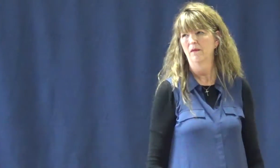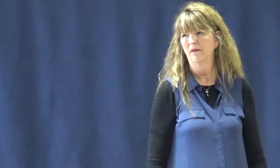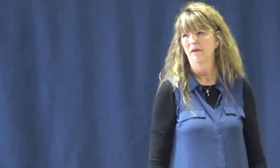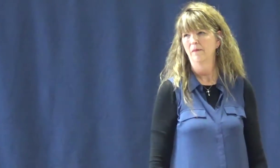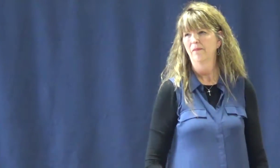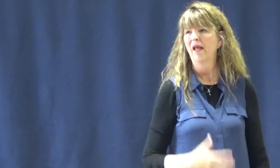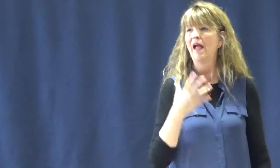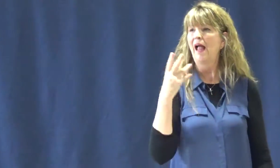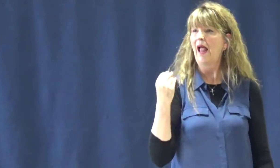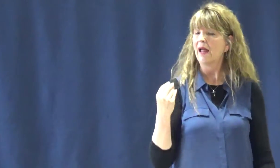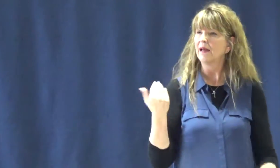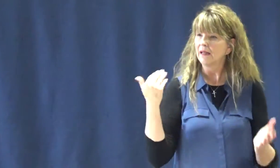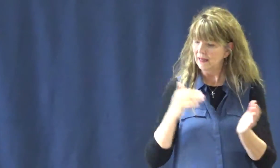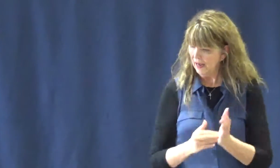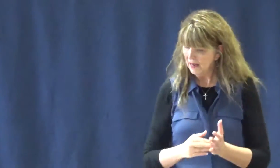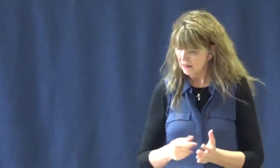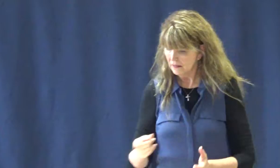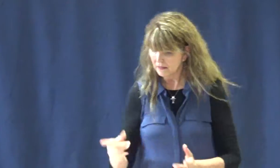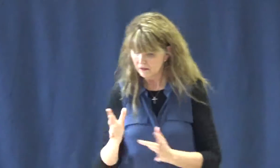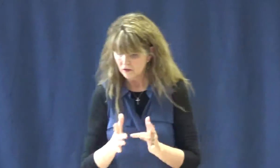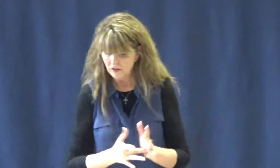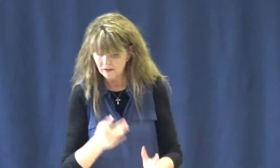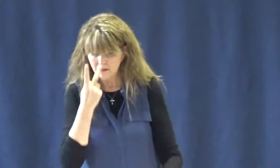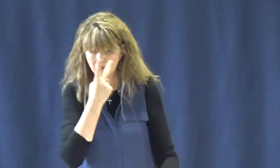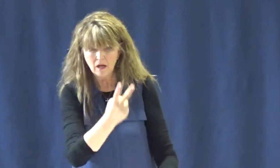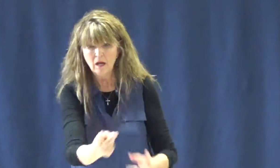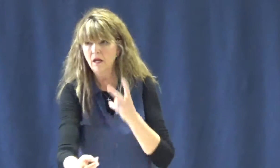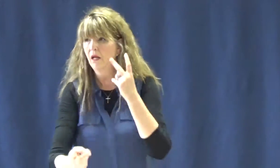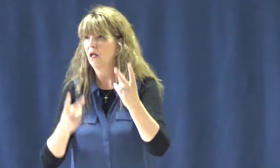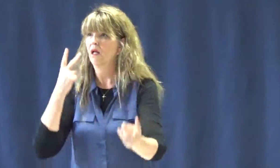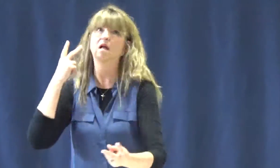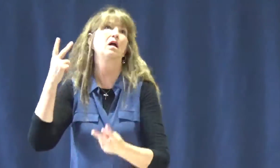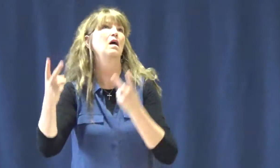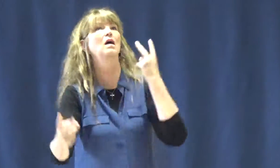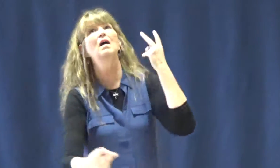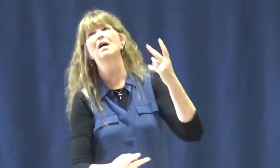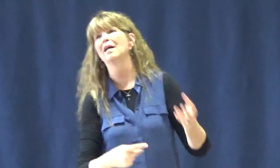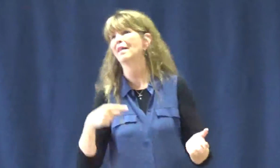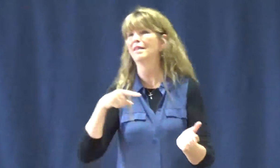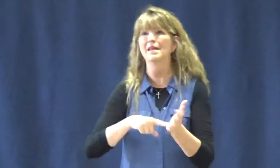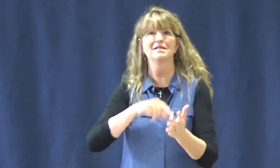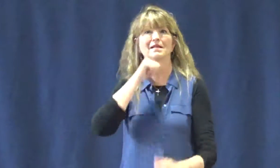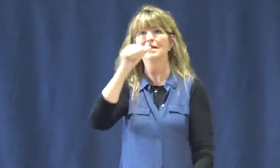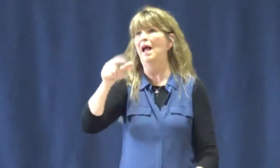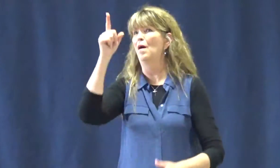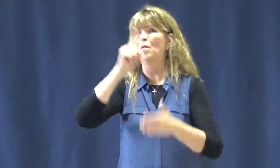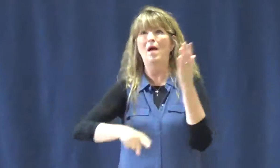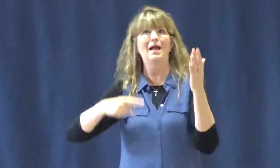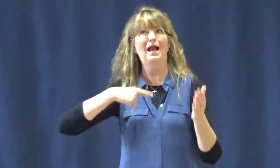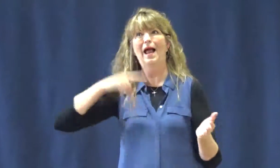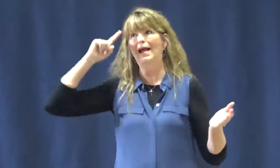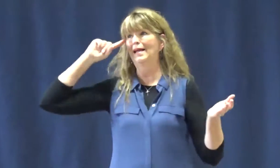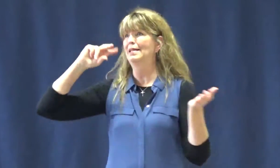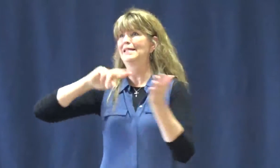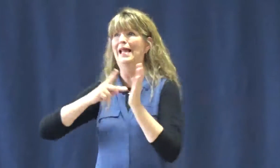2,000 years ago. And again, Jesus saw, this is not what